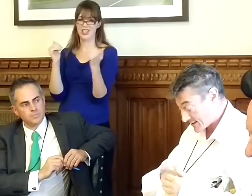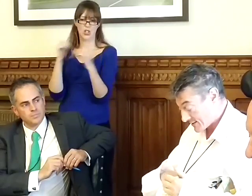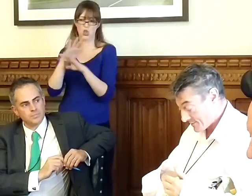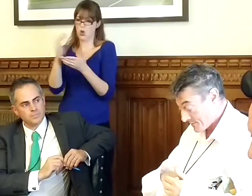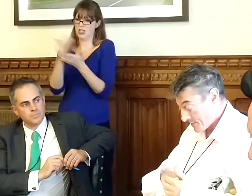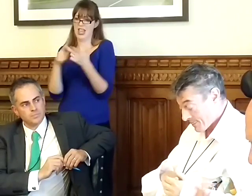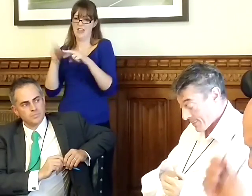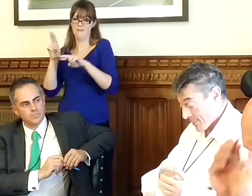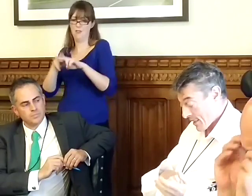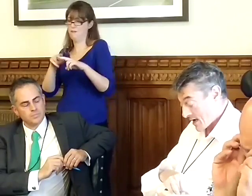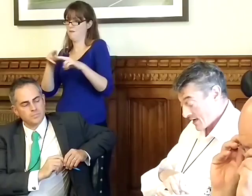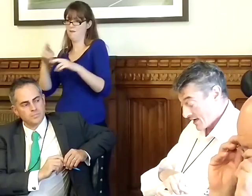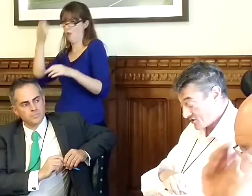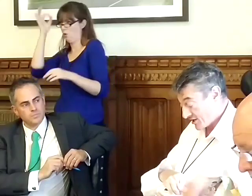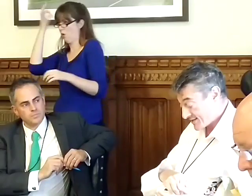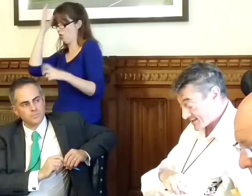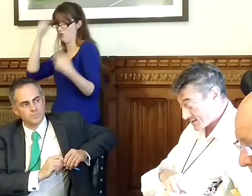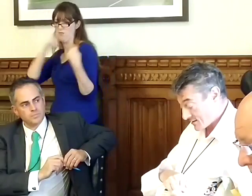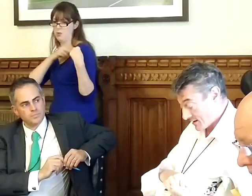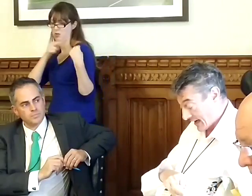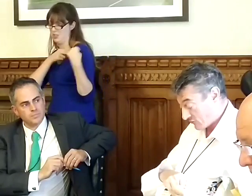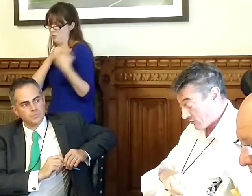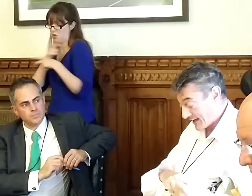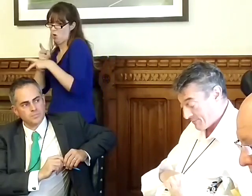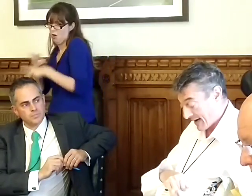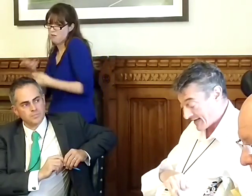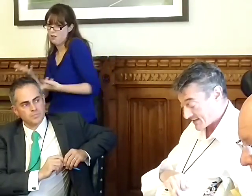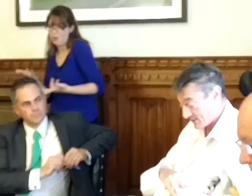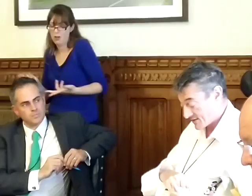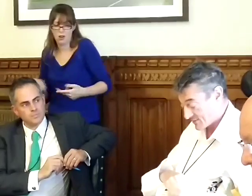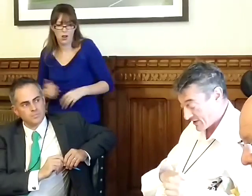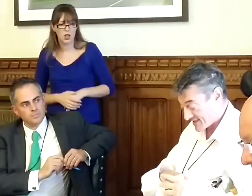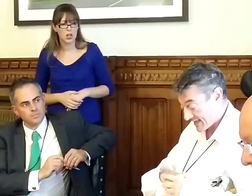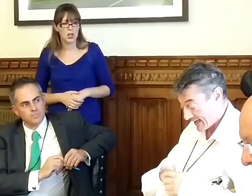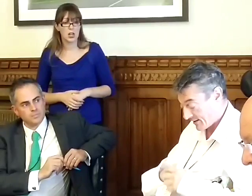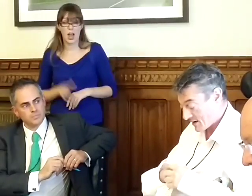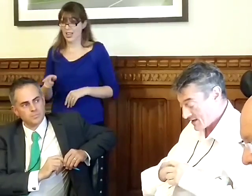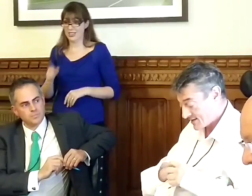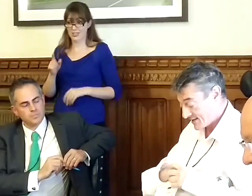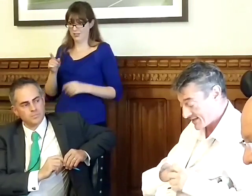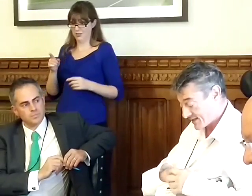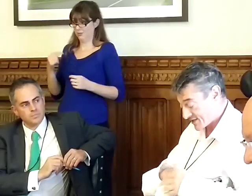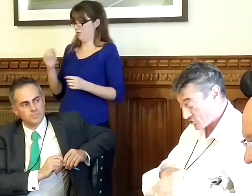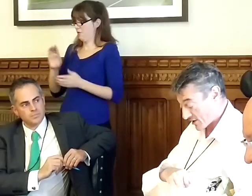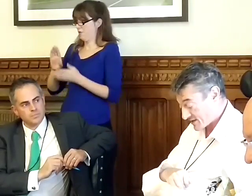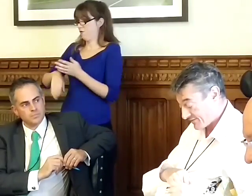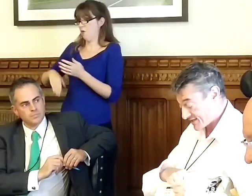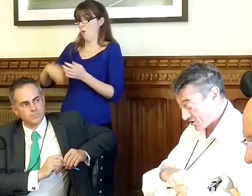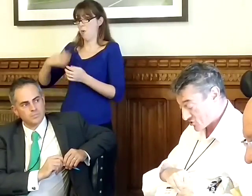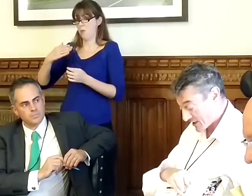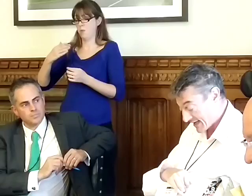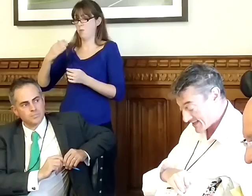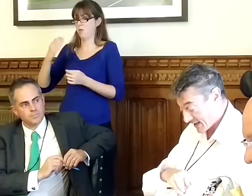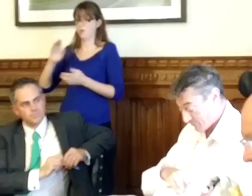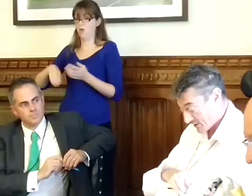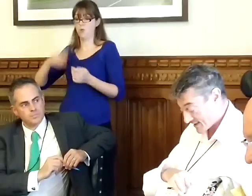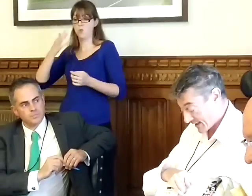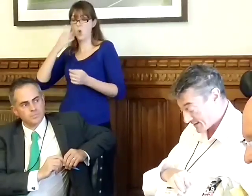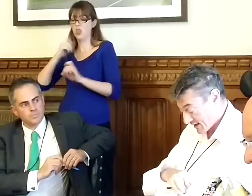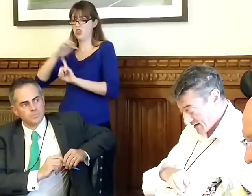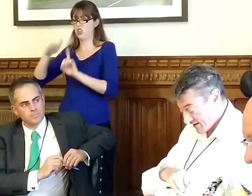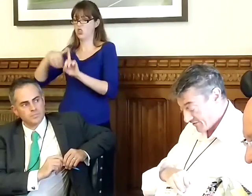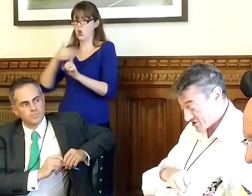local authorities. And just outrightly abandoned, as we have seen since the destructive social